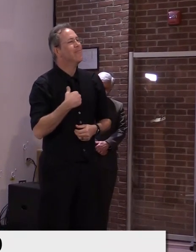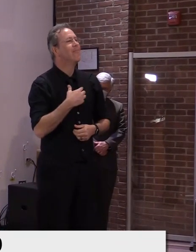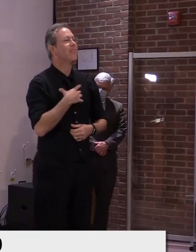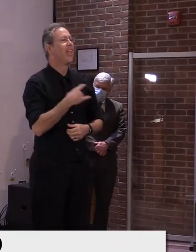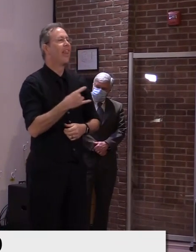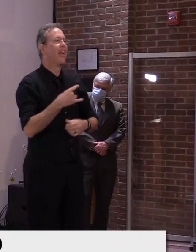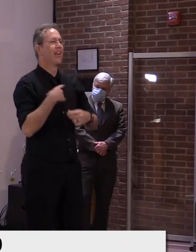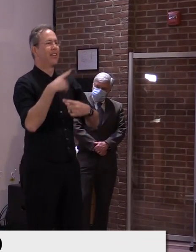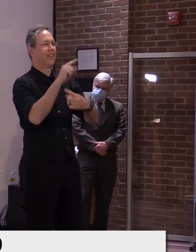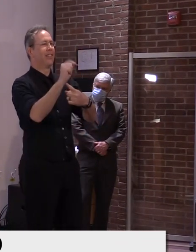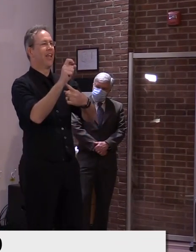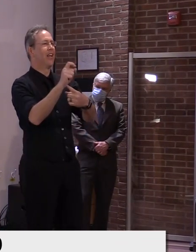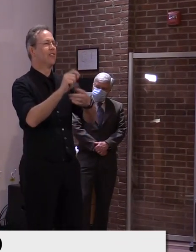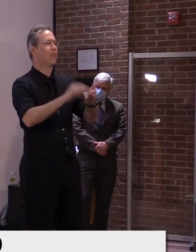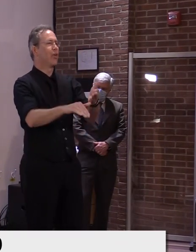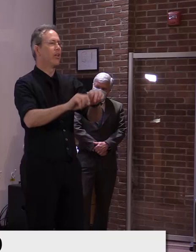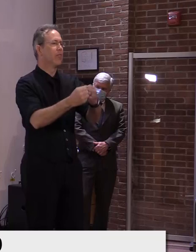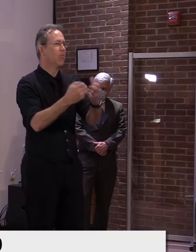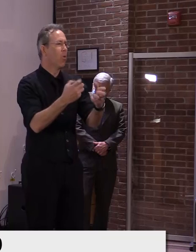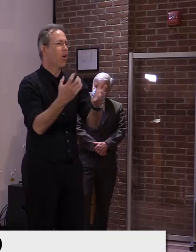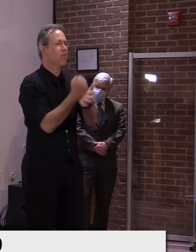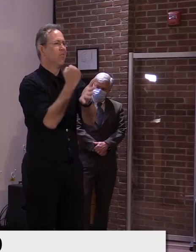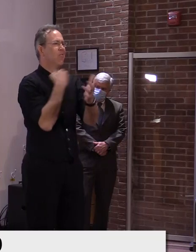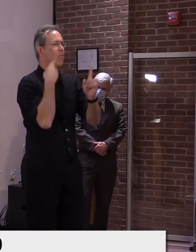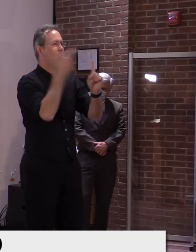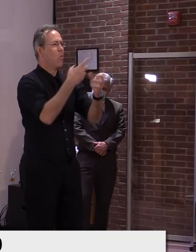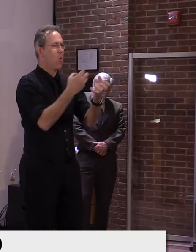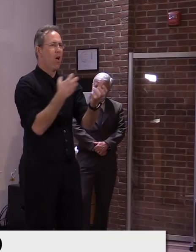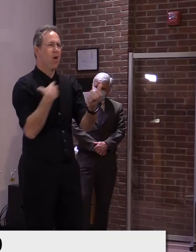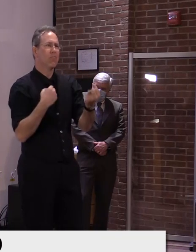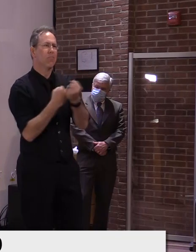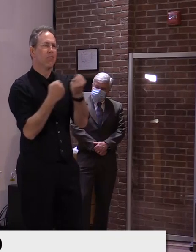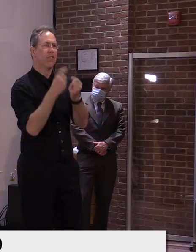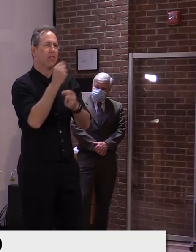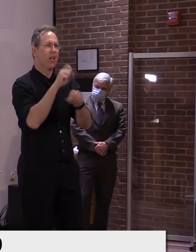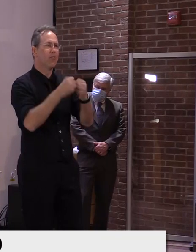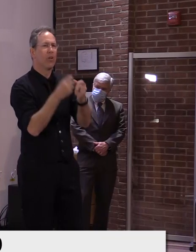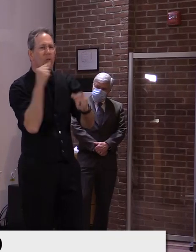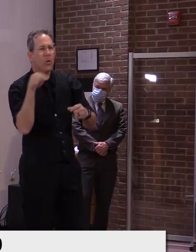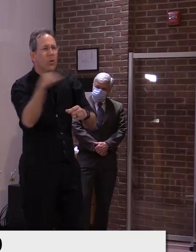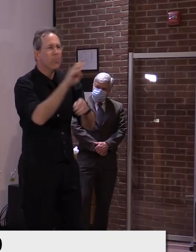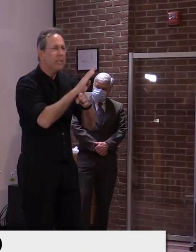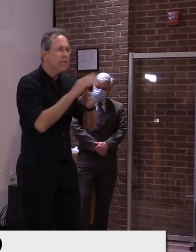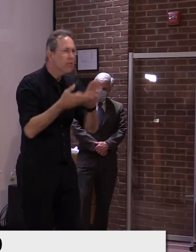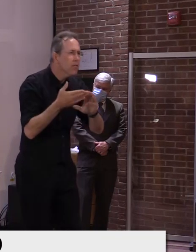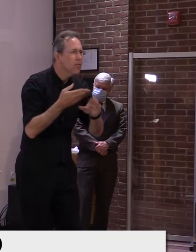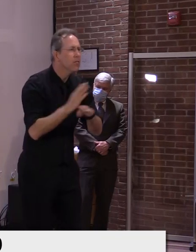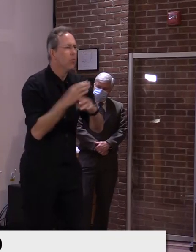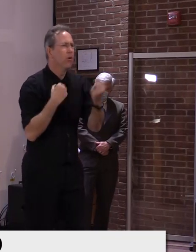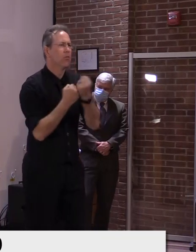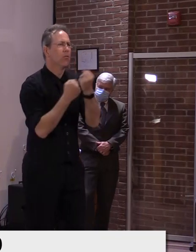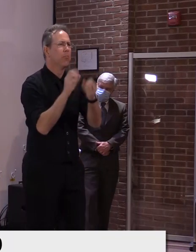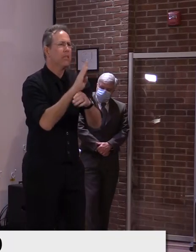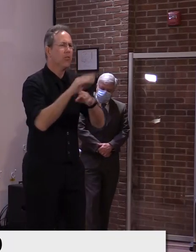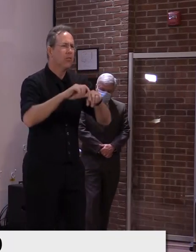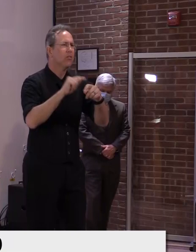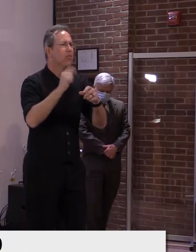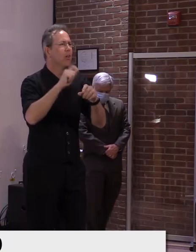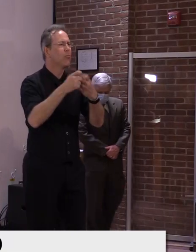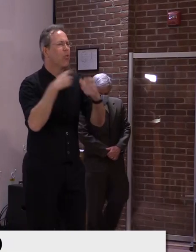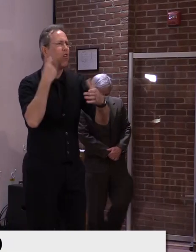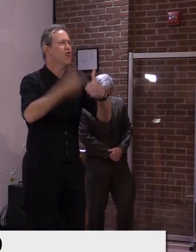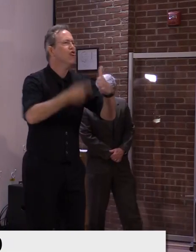So this follows suit. I think the federal government decided to do this. The first $10,200 would be